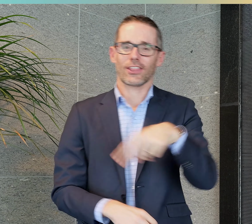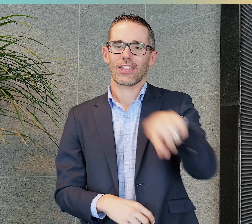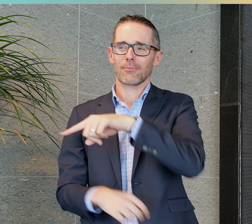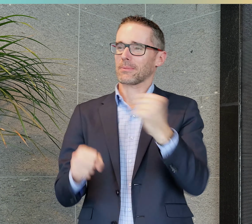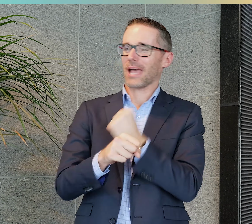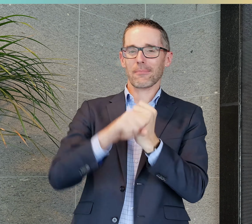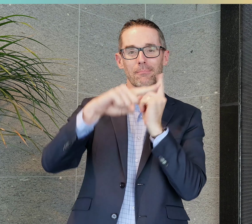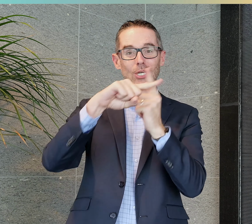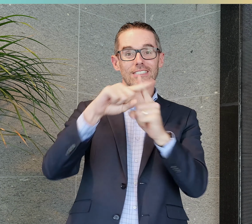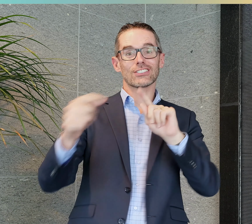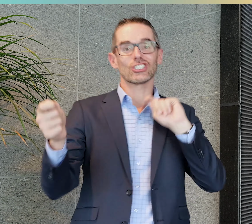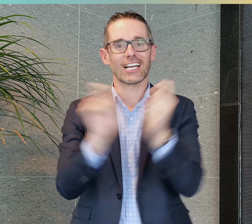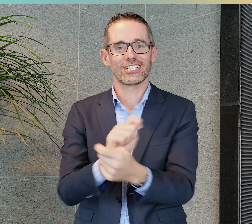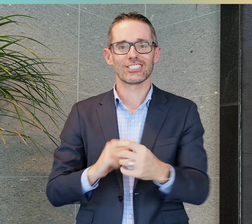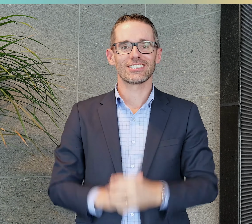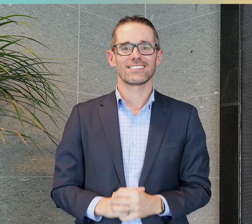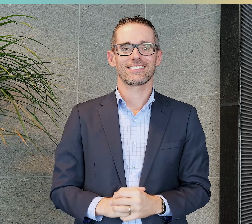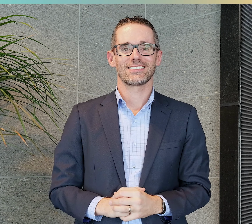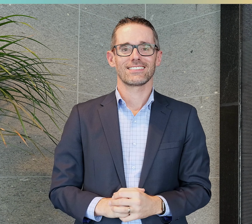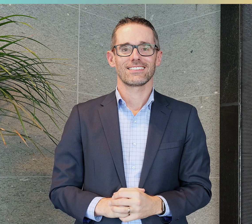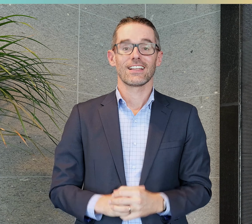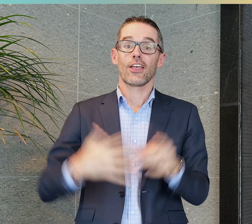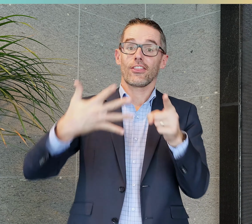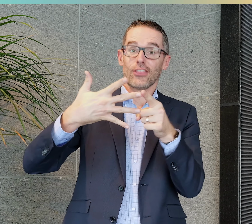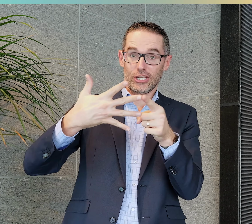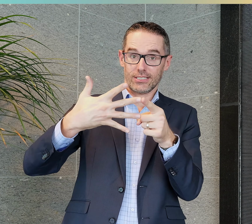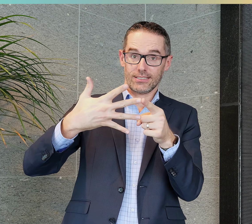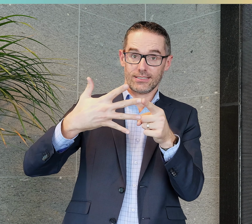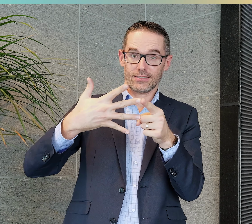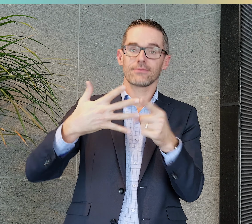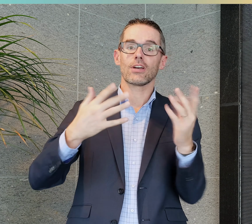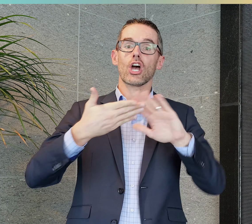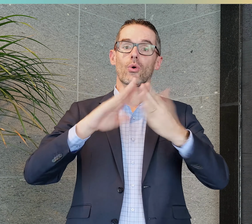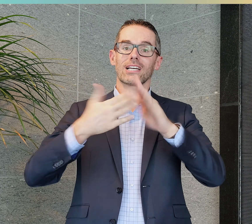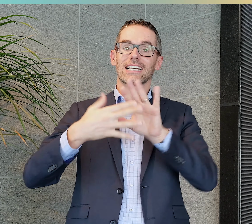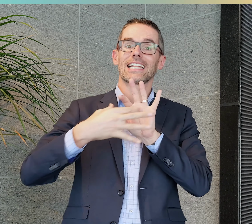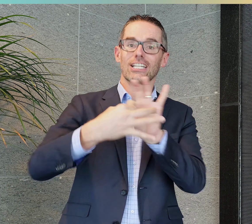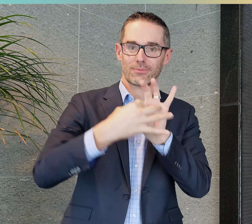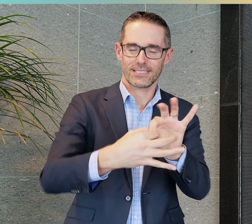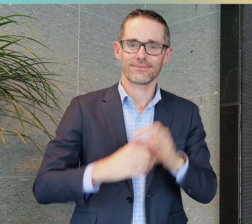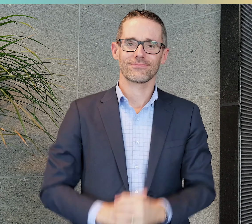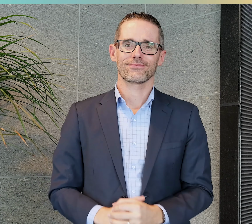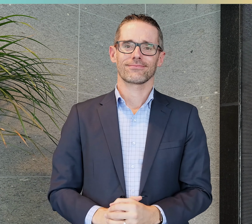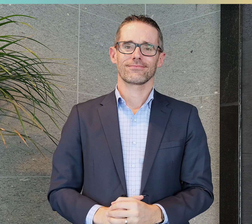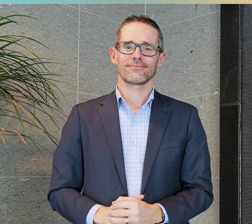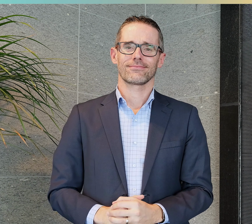the deaf community so they can enact positive change. The third key area is community engagement.